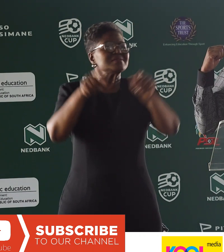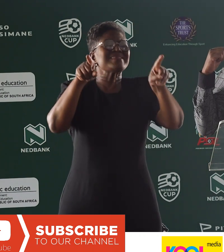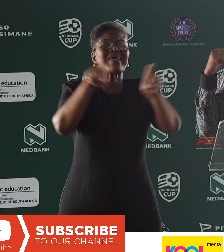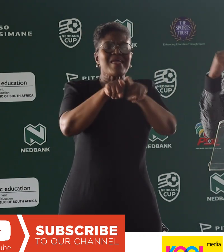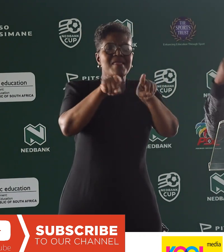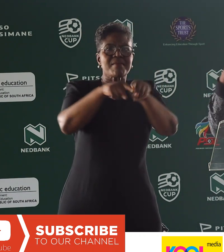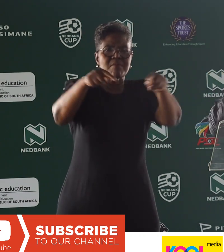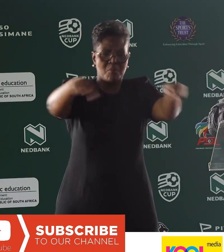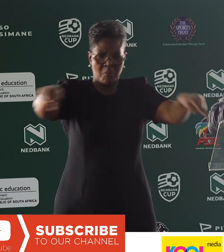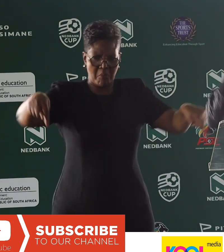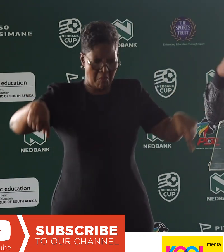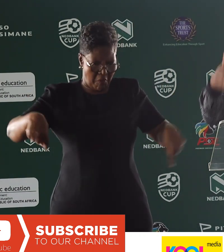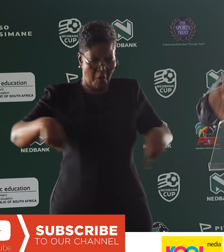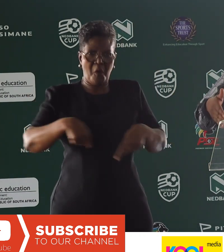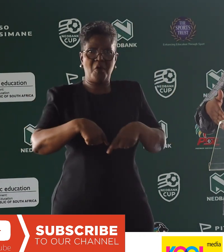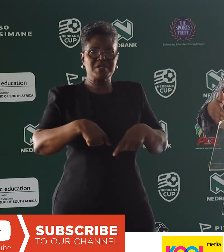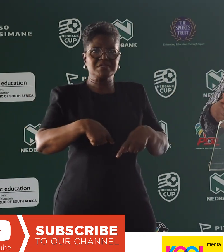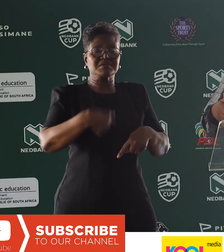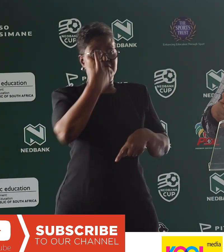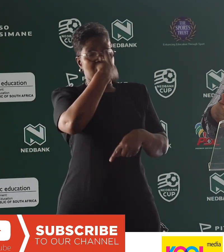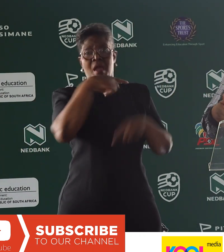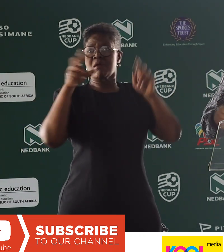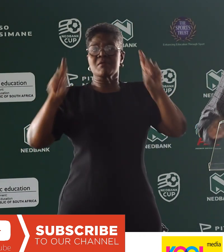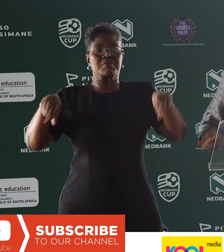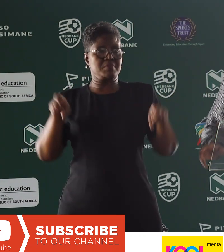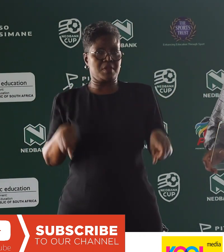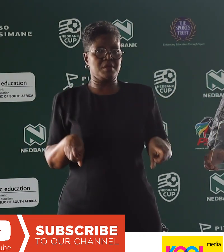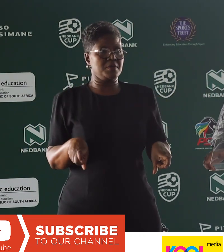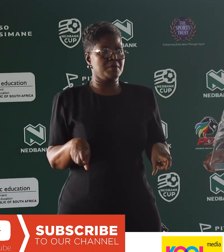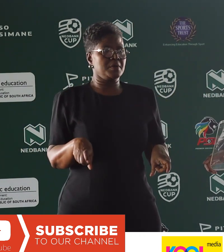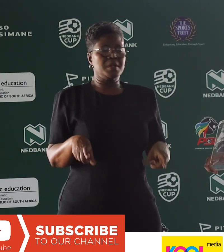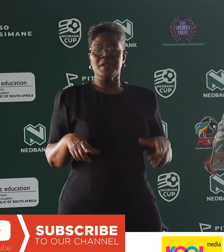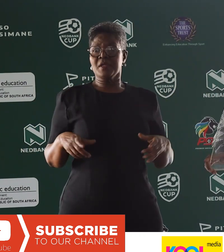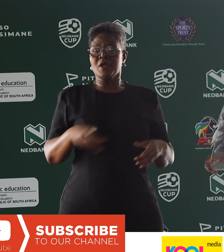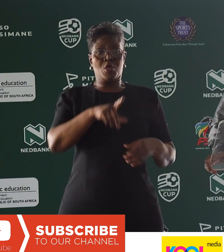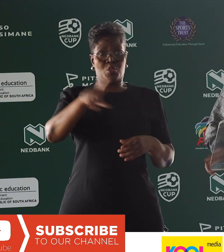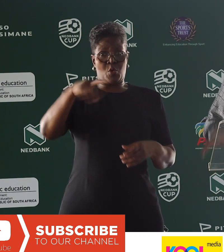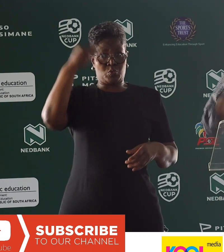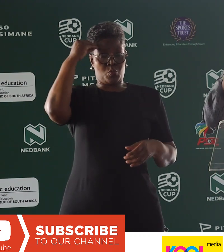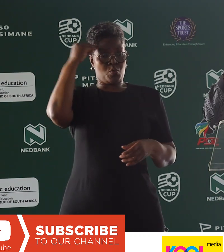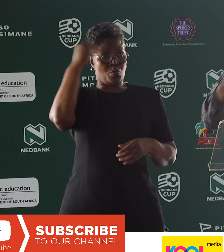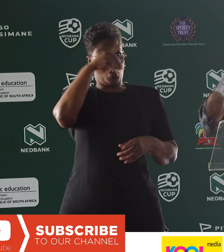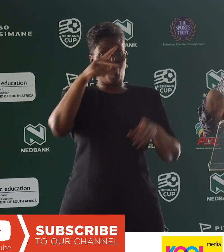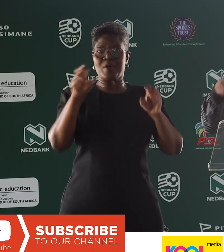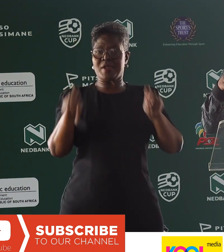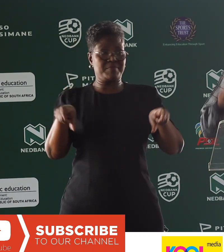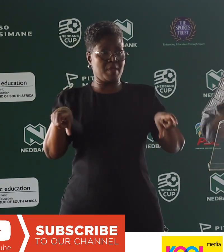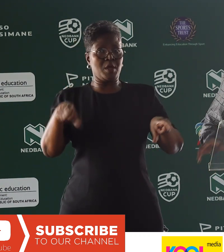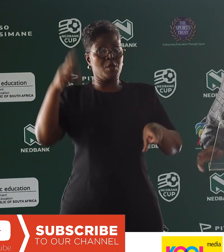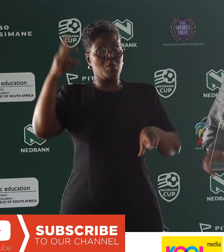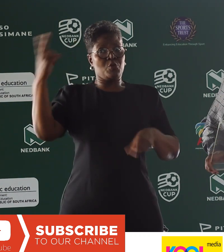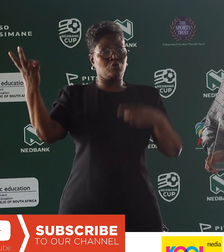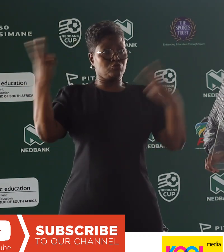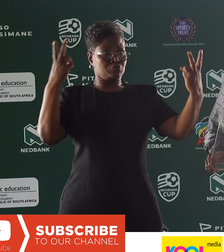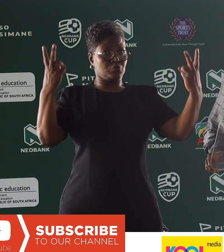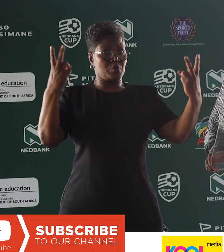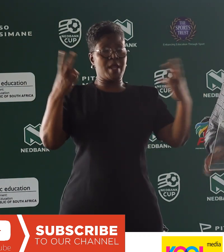in a place called Haderfeld and Manningberg in Cape Town. Now, those who know Cape Town, those two areas is called Cape